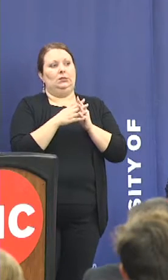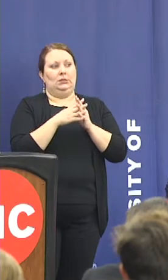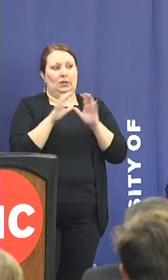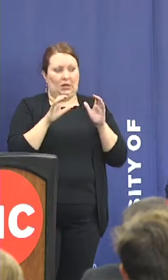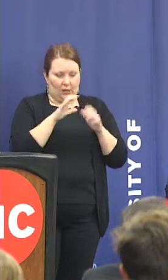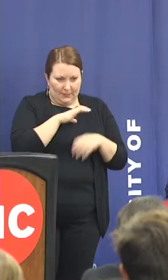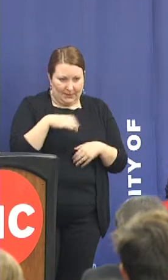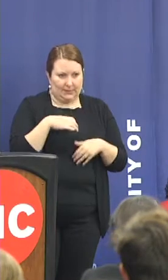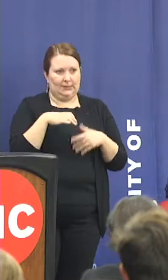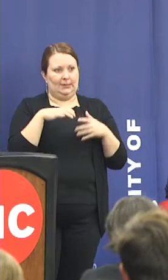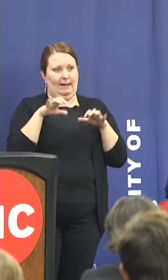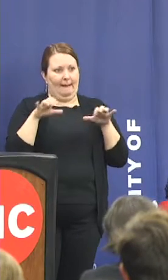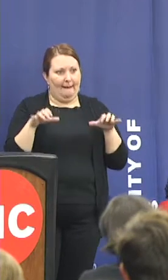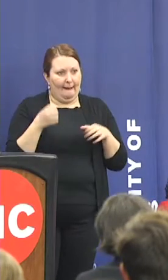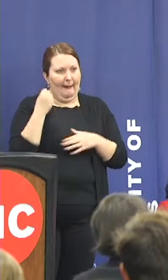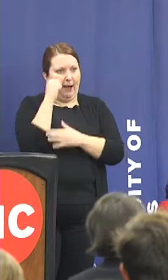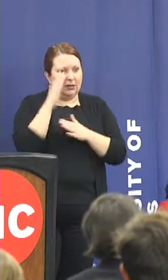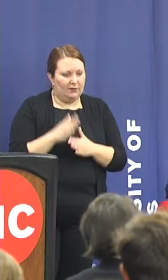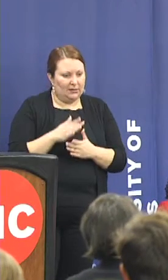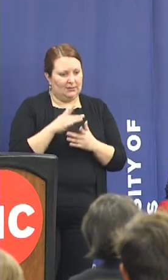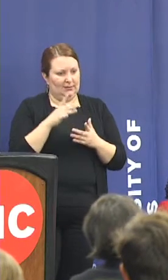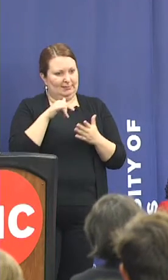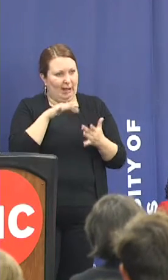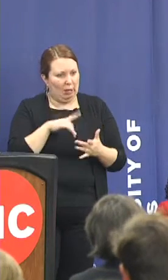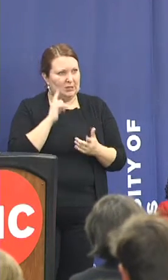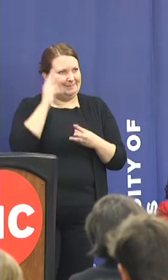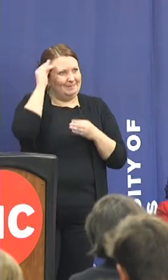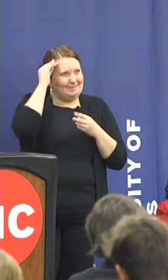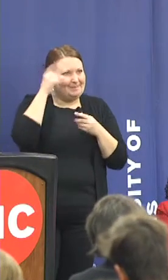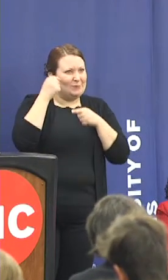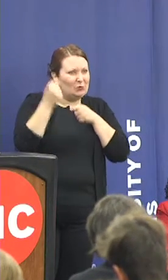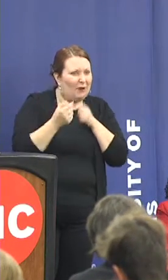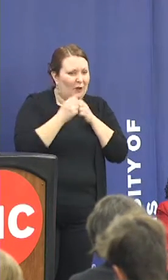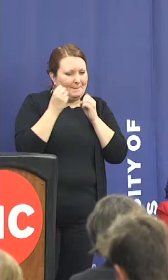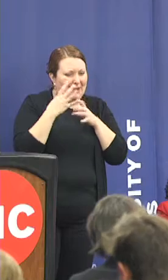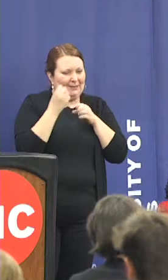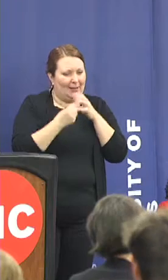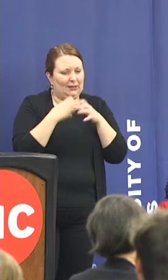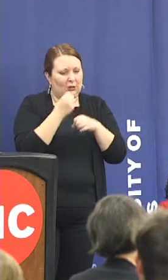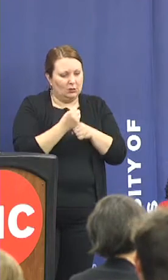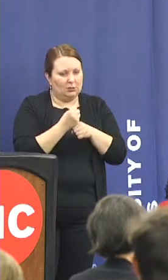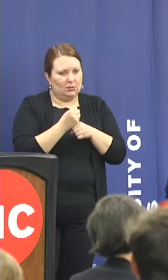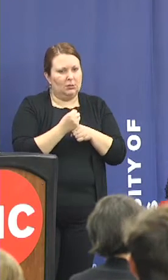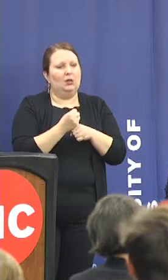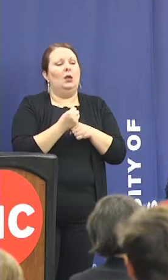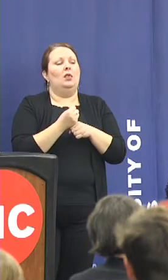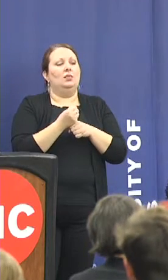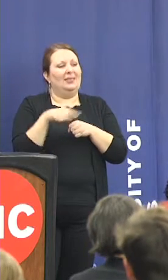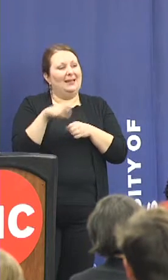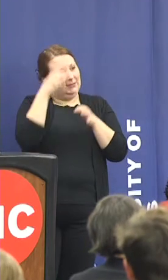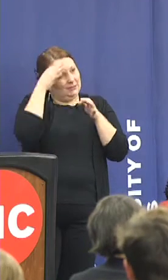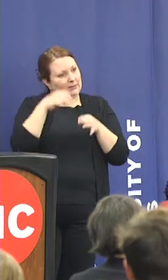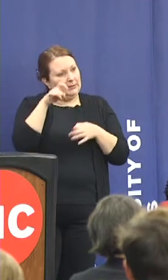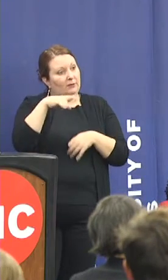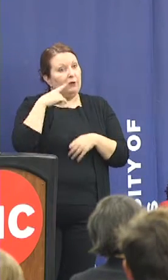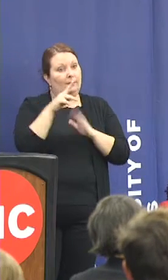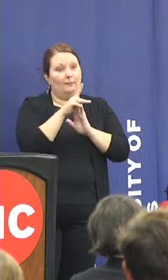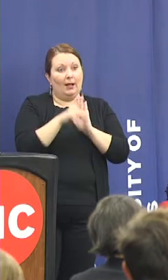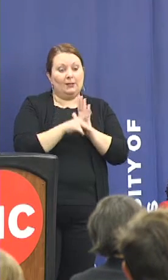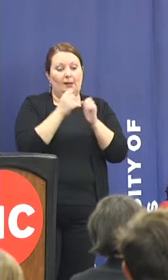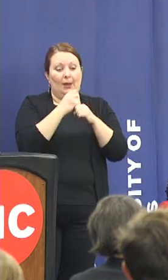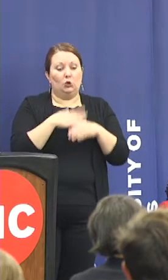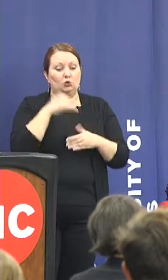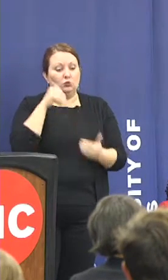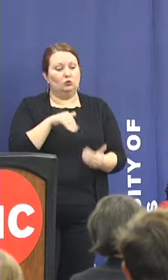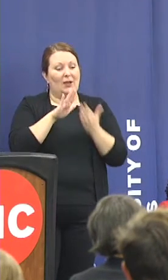lobbyists, scholars have been grappling with this question about the category for decades, many community organizations determined the need for policymakers